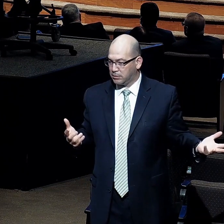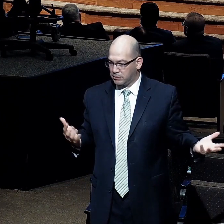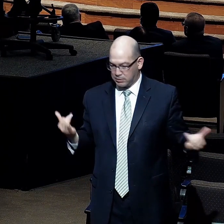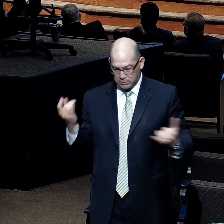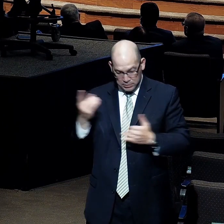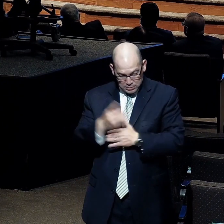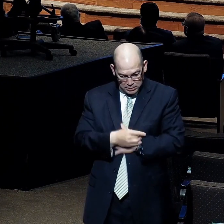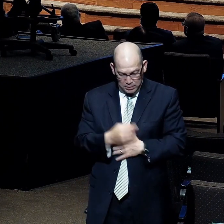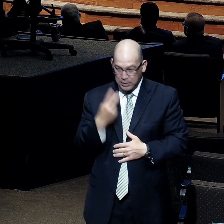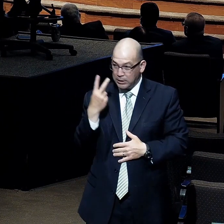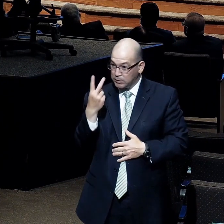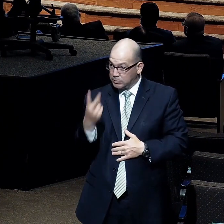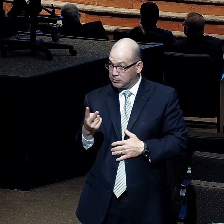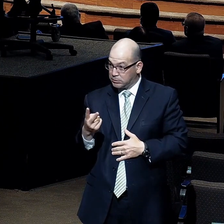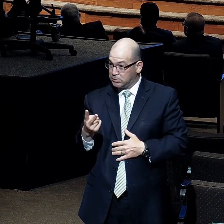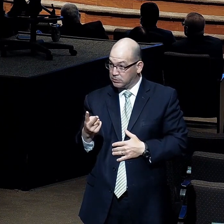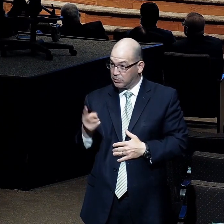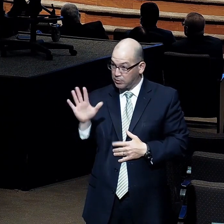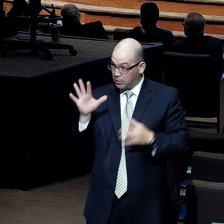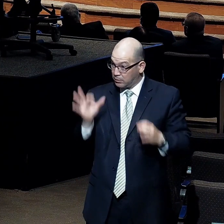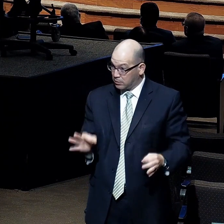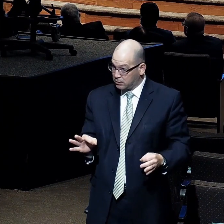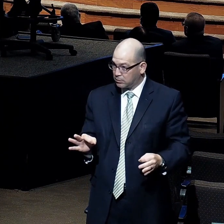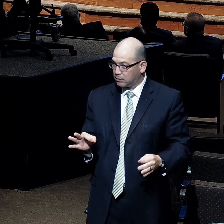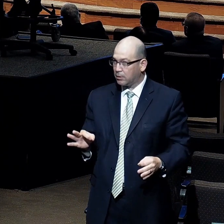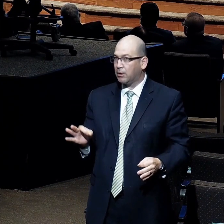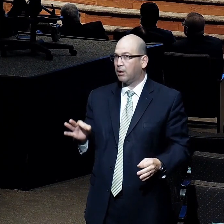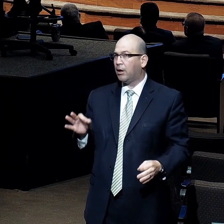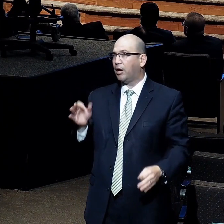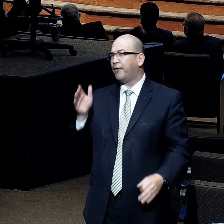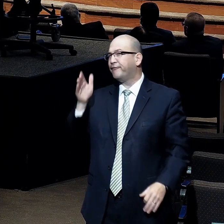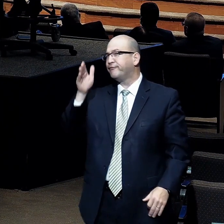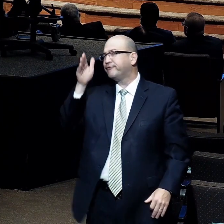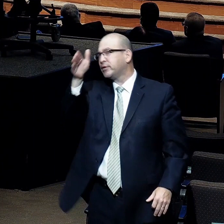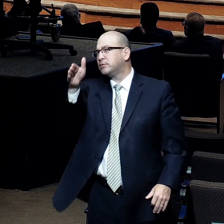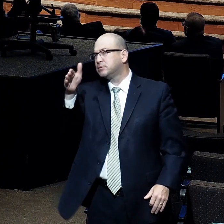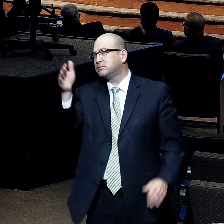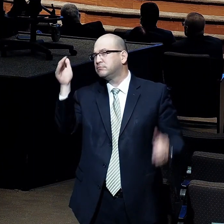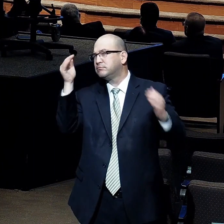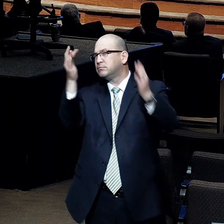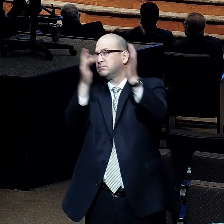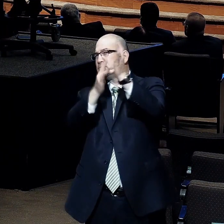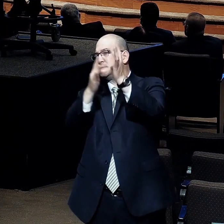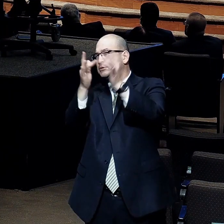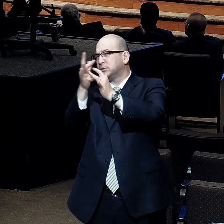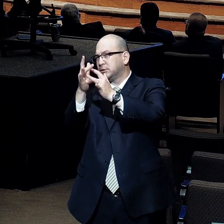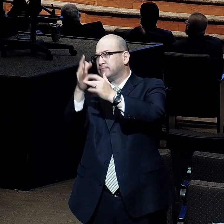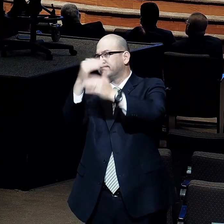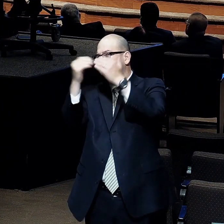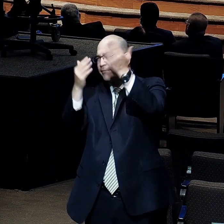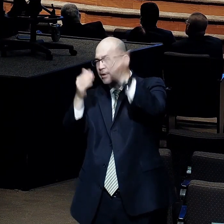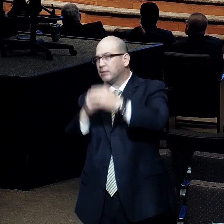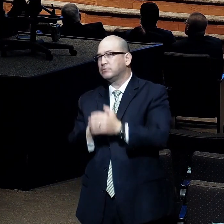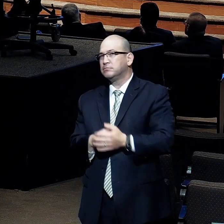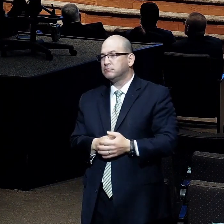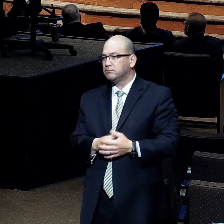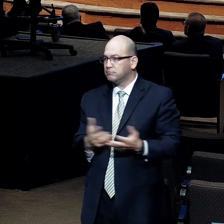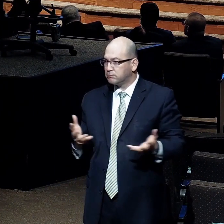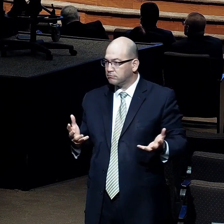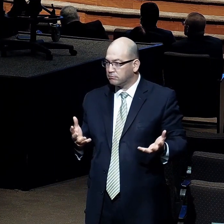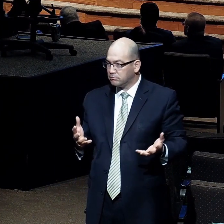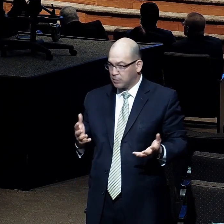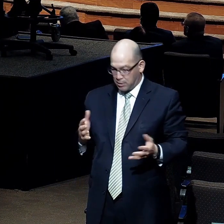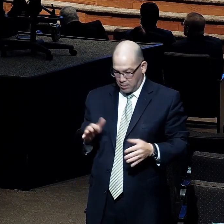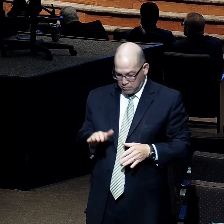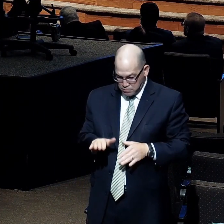destination. Are you making your decisions with heaven in mind, with a heavenly destination? We've seen the direction. Are your decisions right